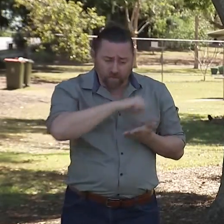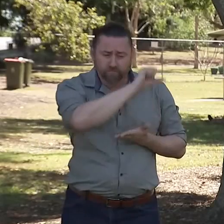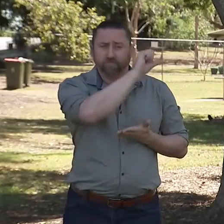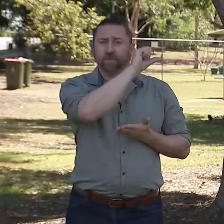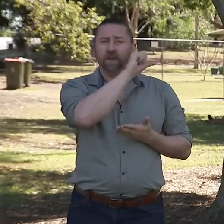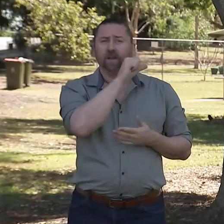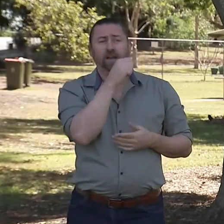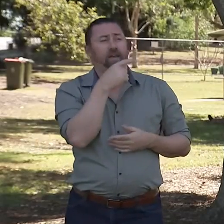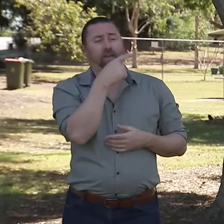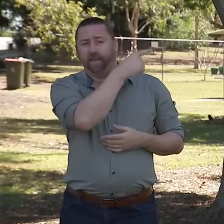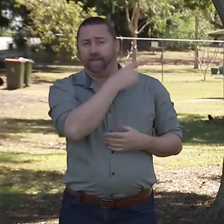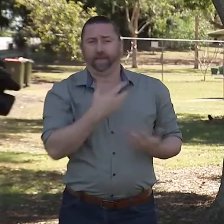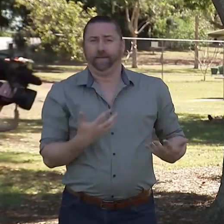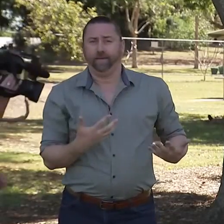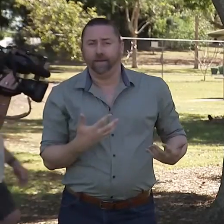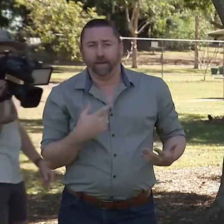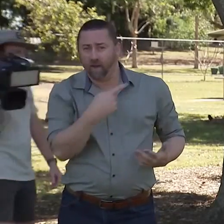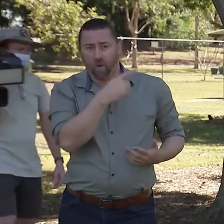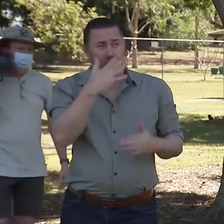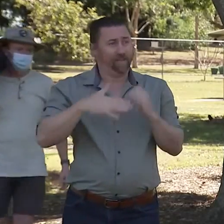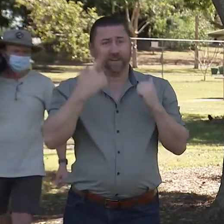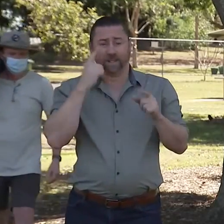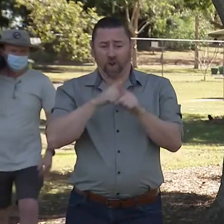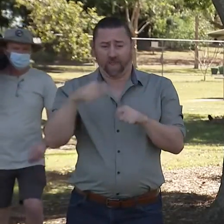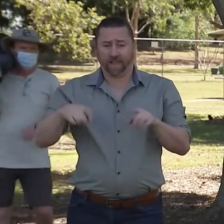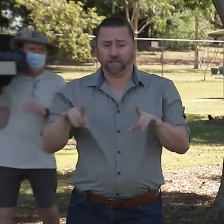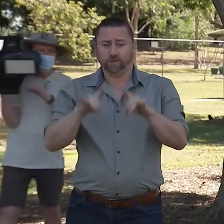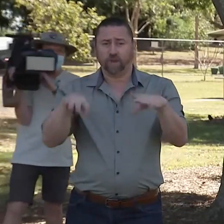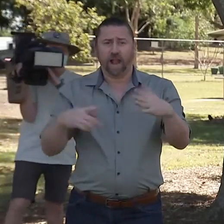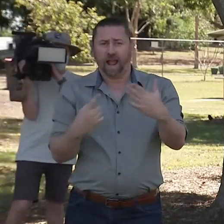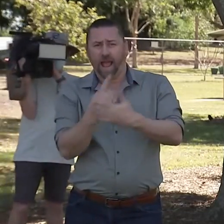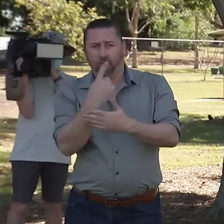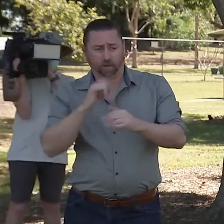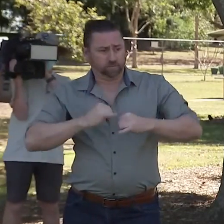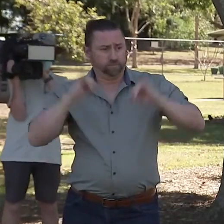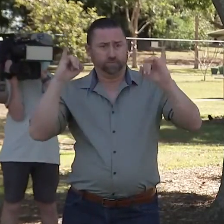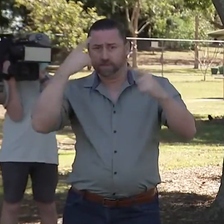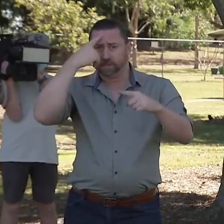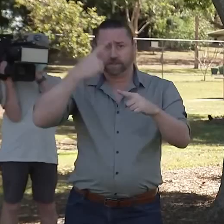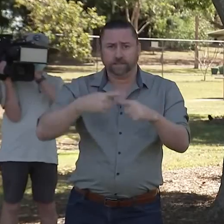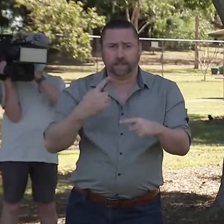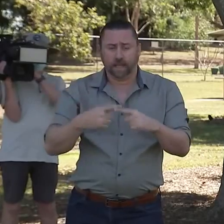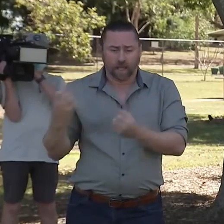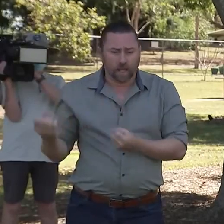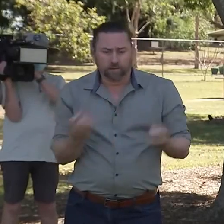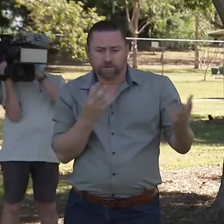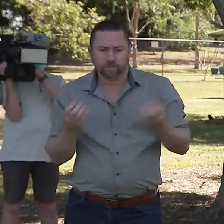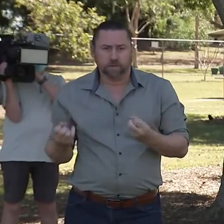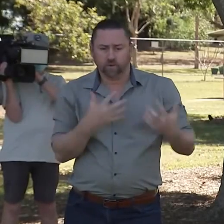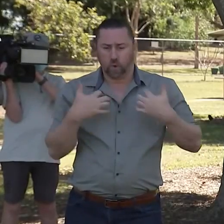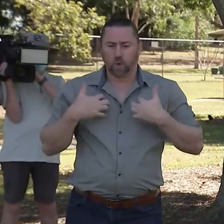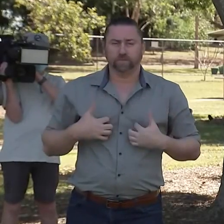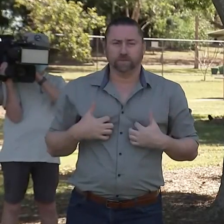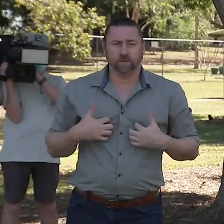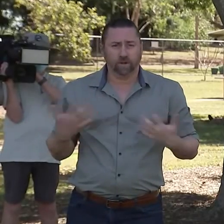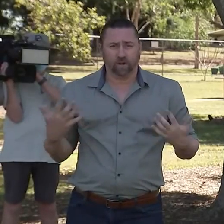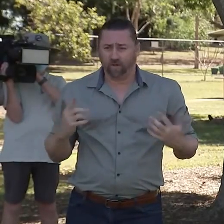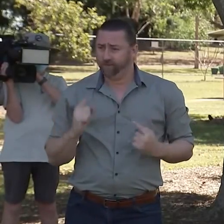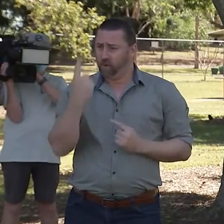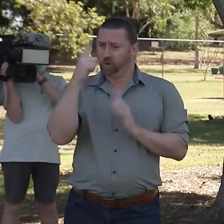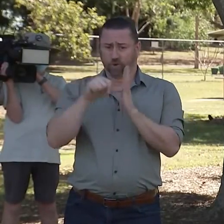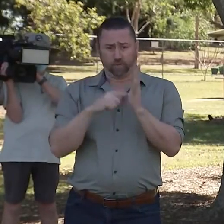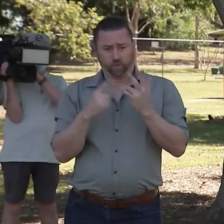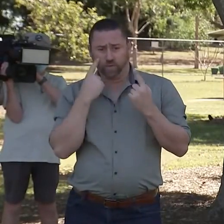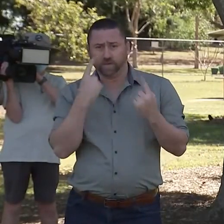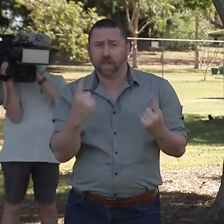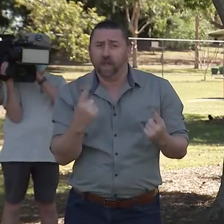the pandemic of this scale before. So I've always said this is uncharted territory, and this is a great opportunity for the